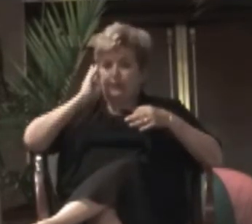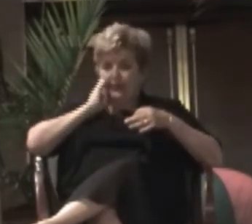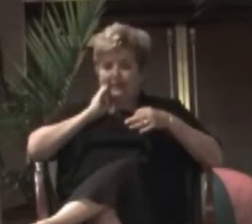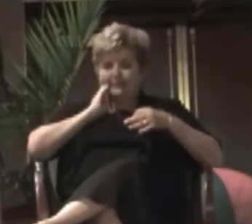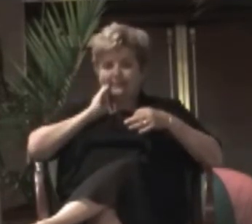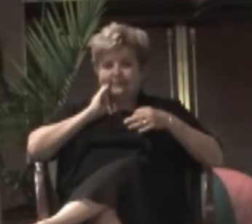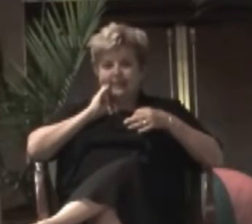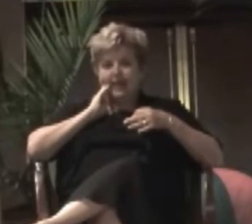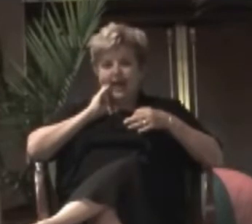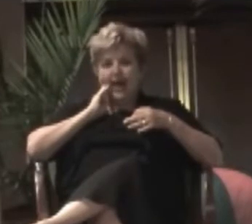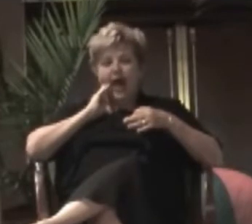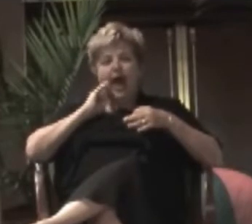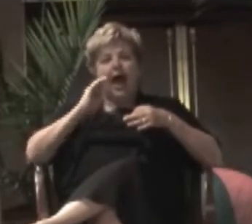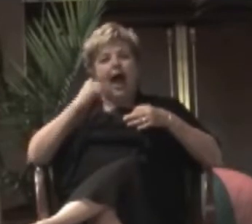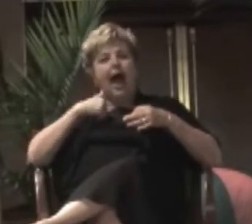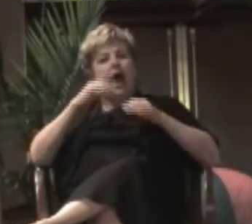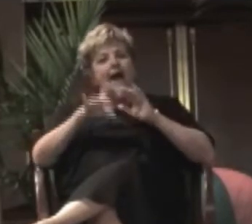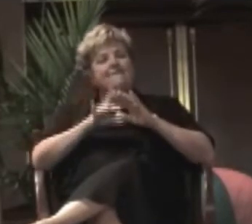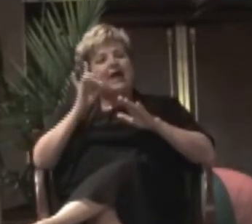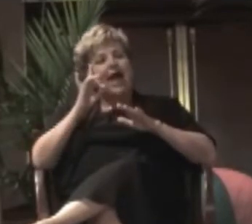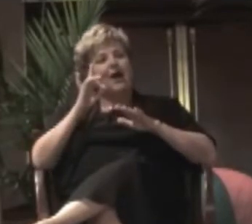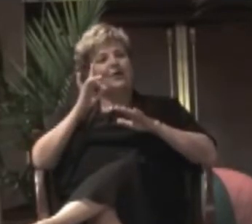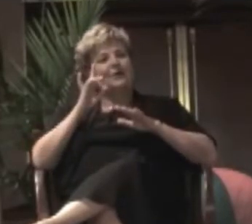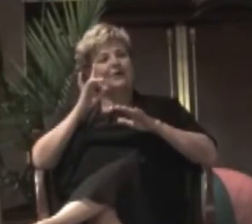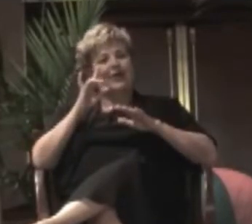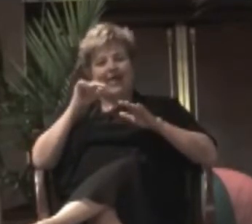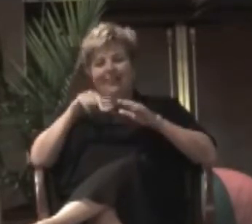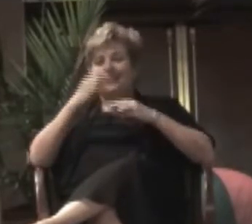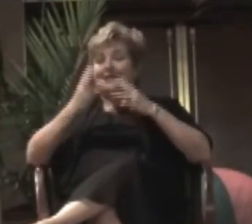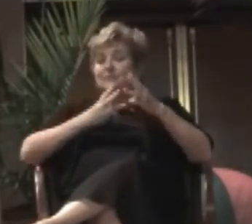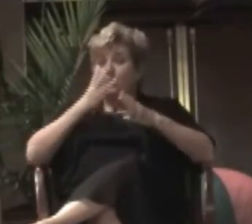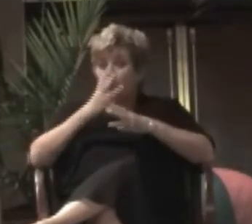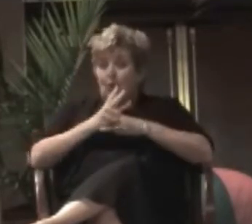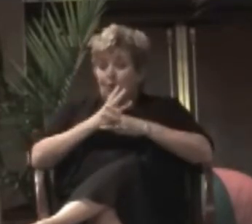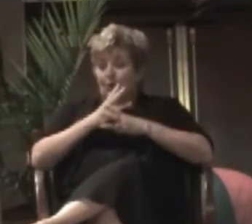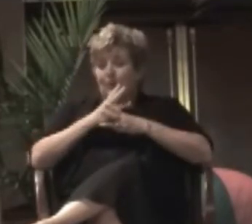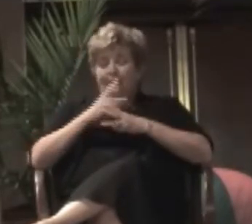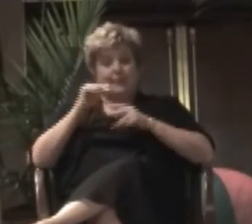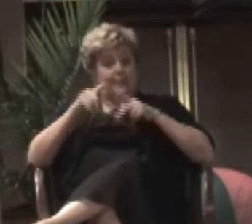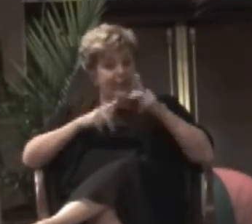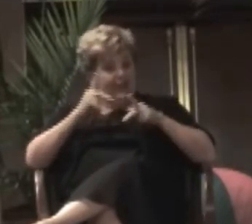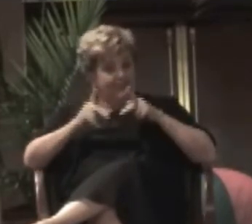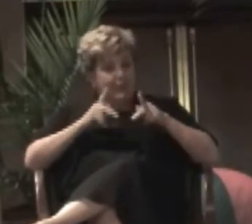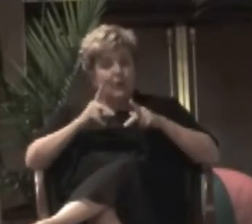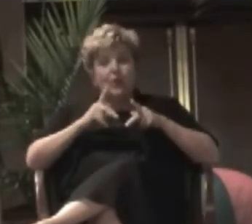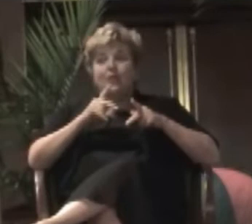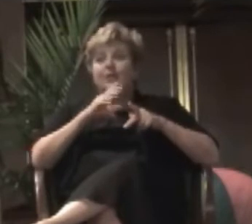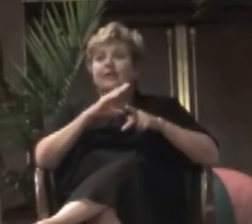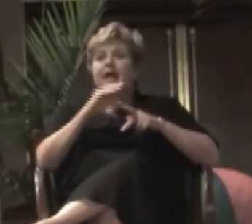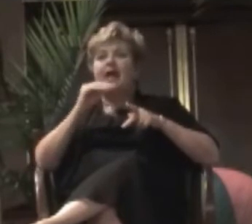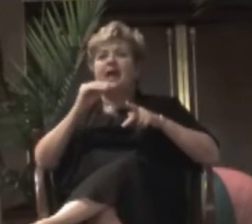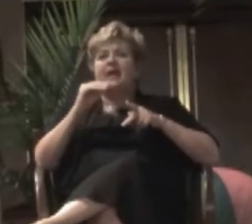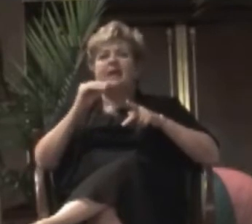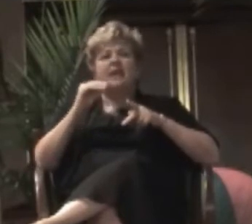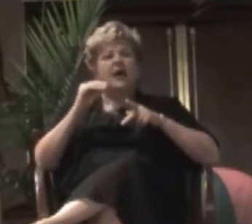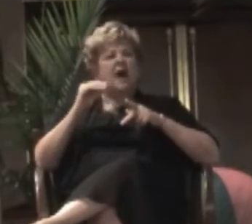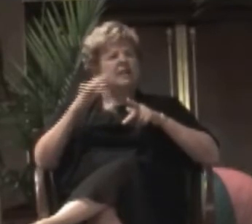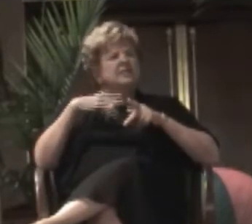somebody who found this world and its people and all about it a rather uncomfortable place to live. And so I was just